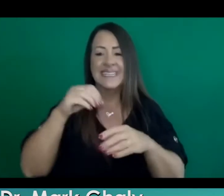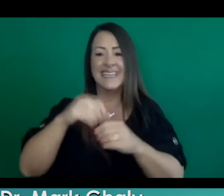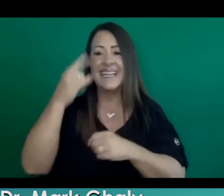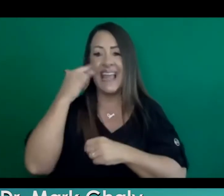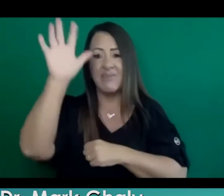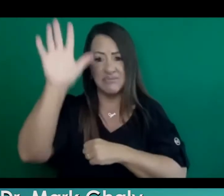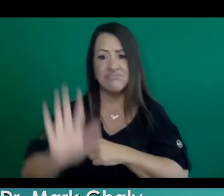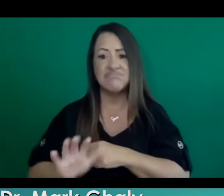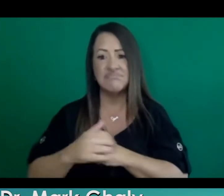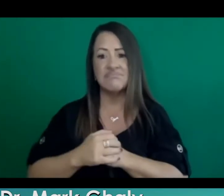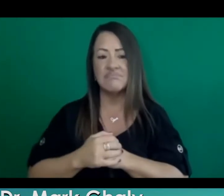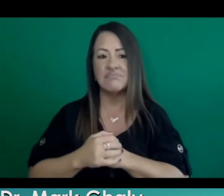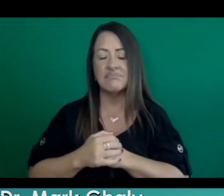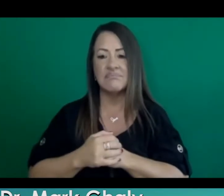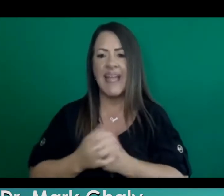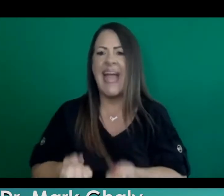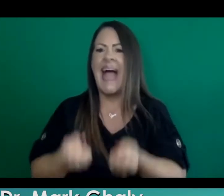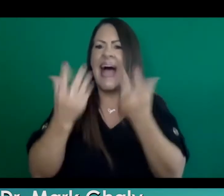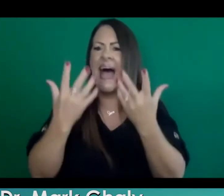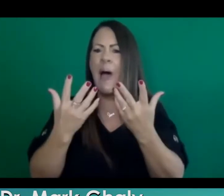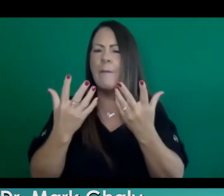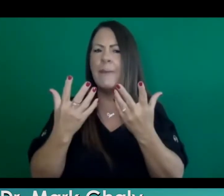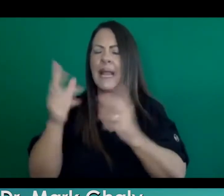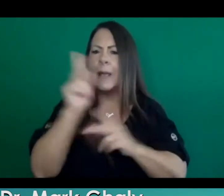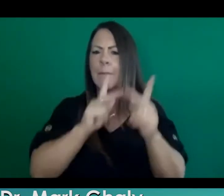that 136,000 individuals,